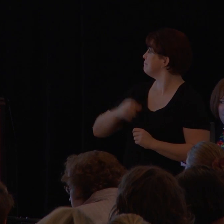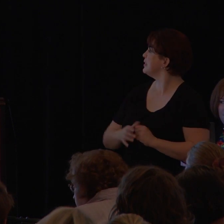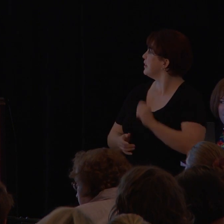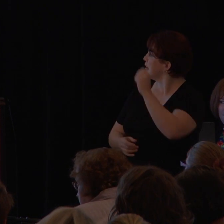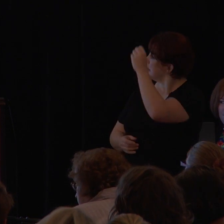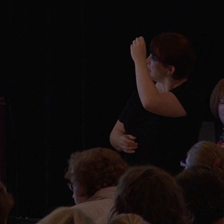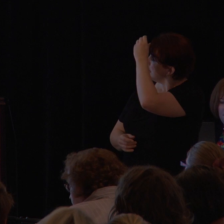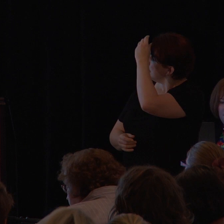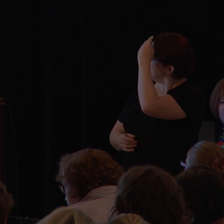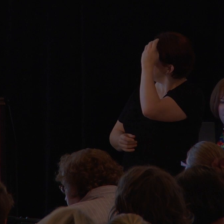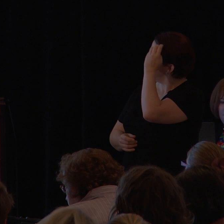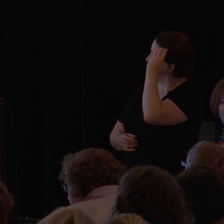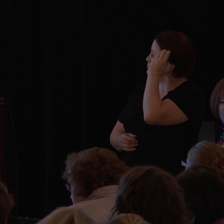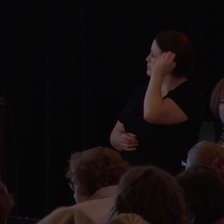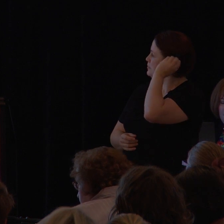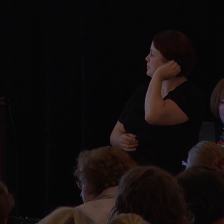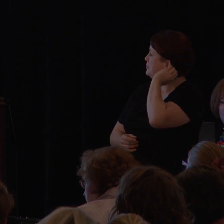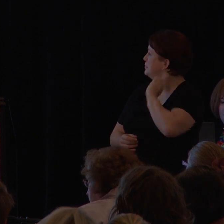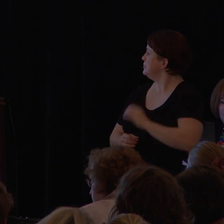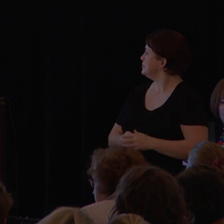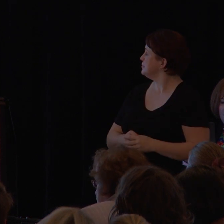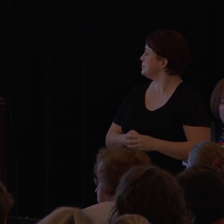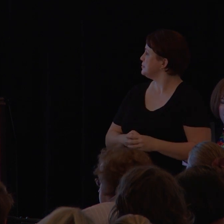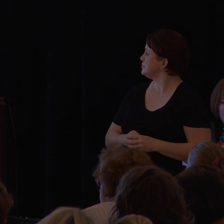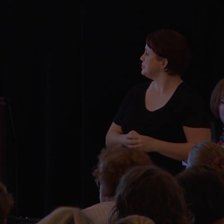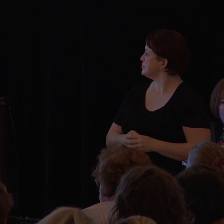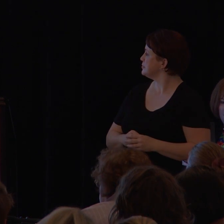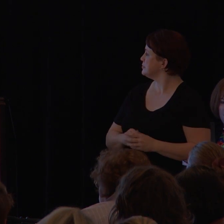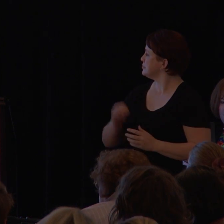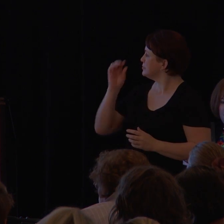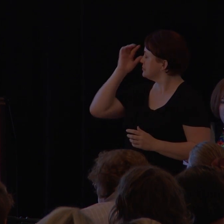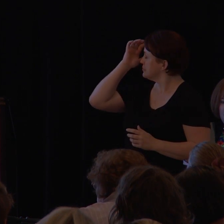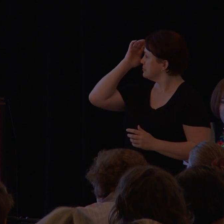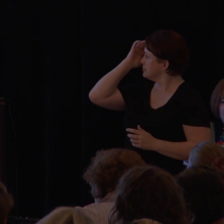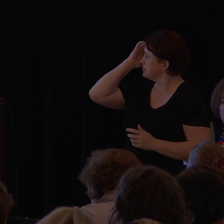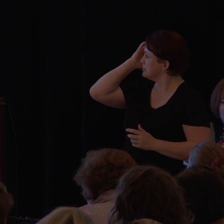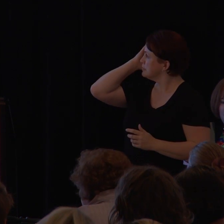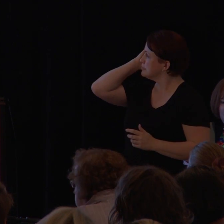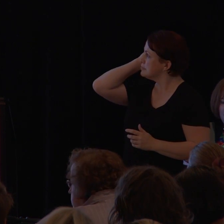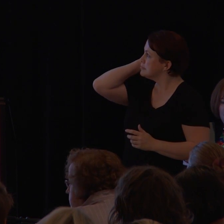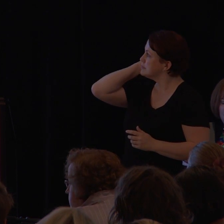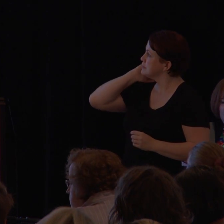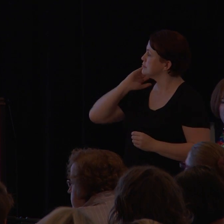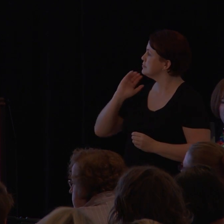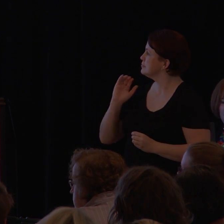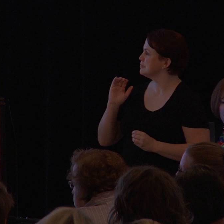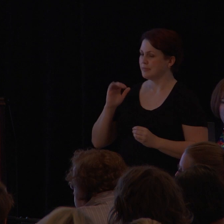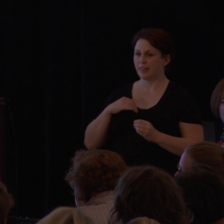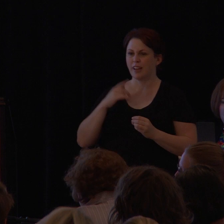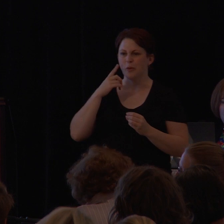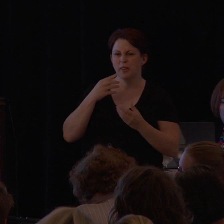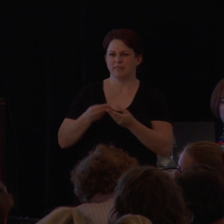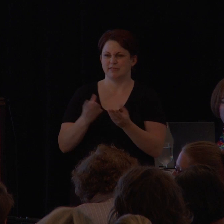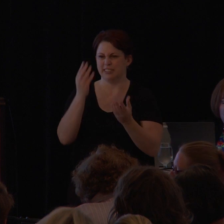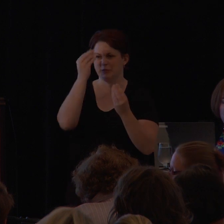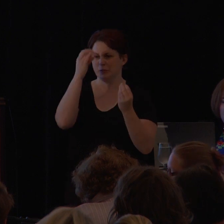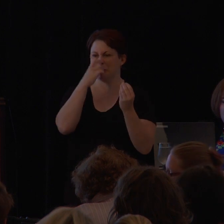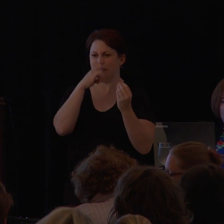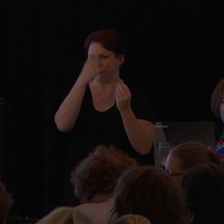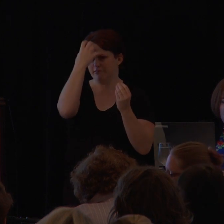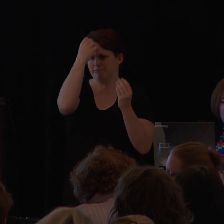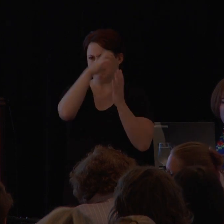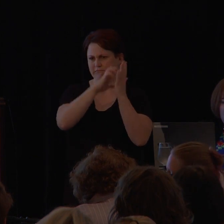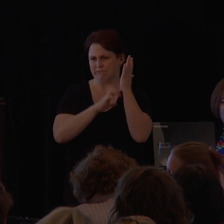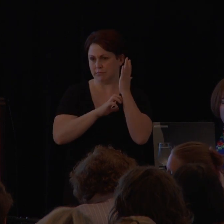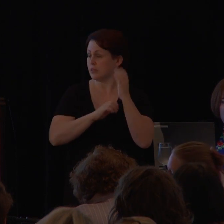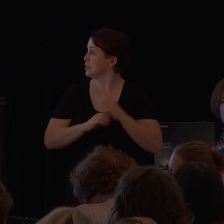Next slide, safe and inclusive schools, social and emotional learning. Now there's a long list there, and as I say, you'll get this, you don't need to look at it now, but one of the